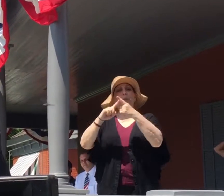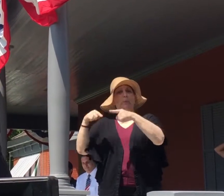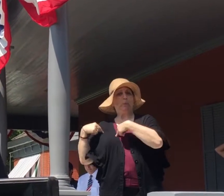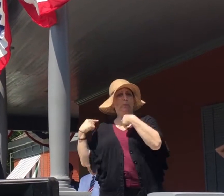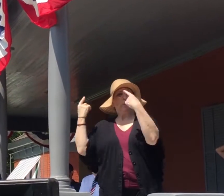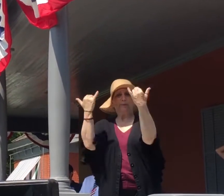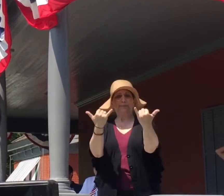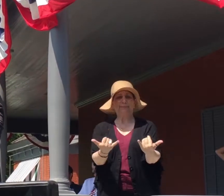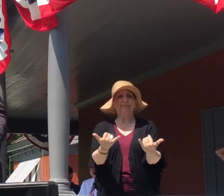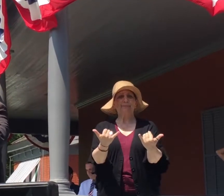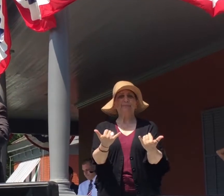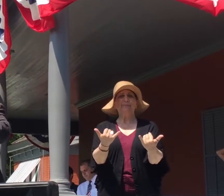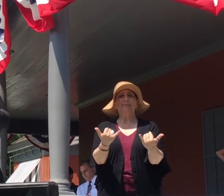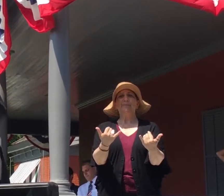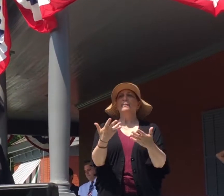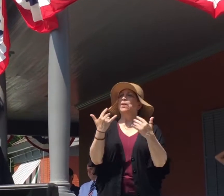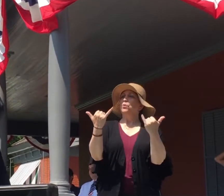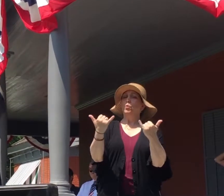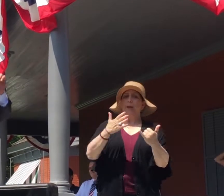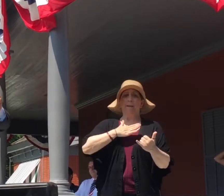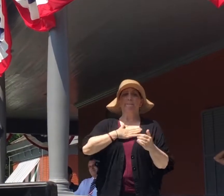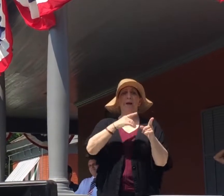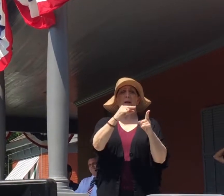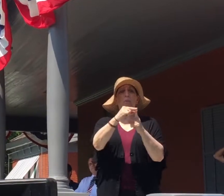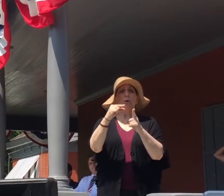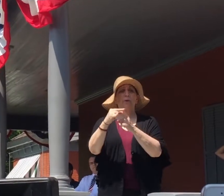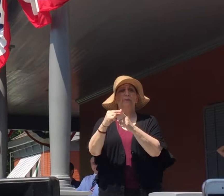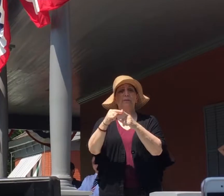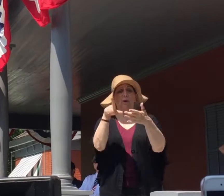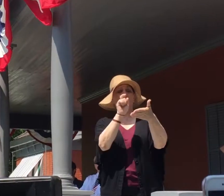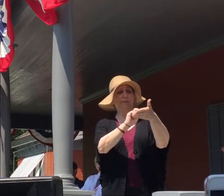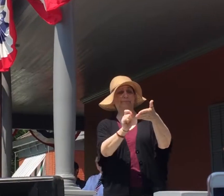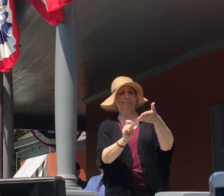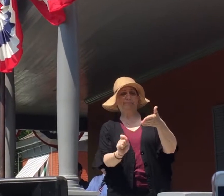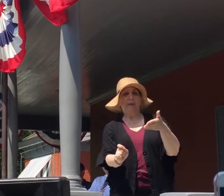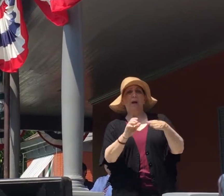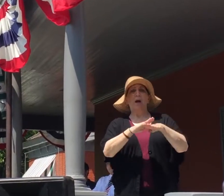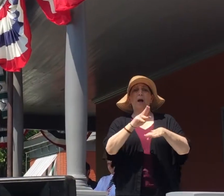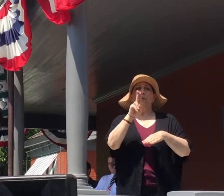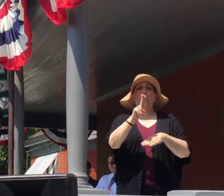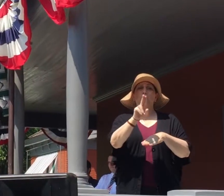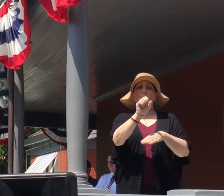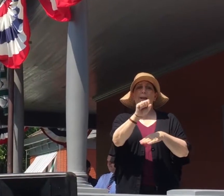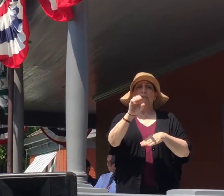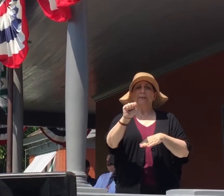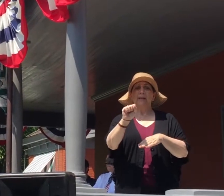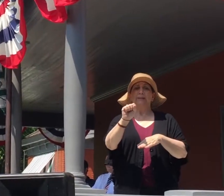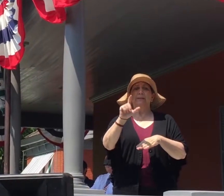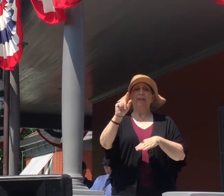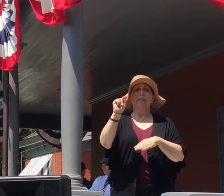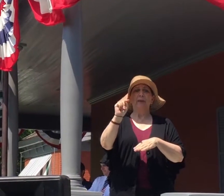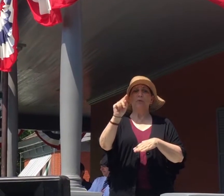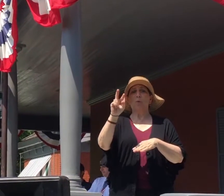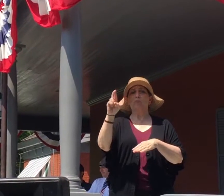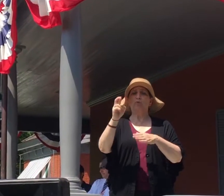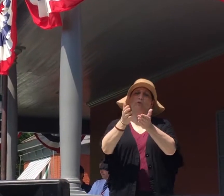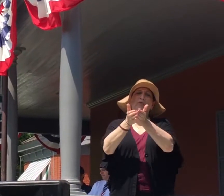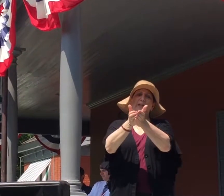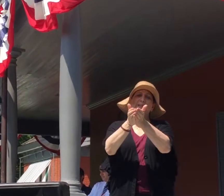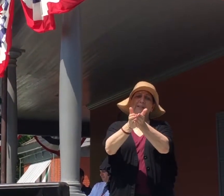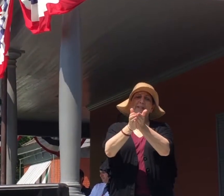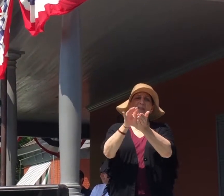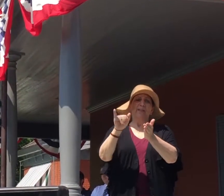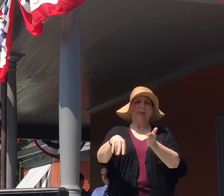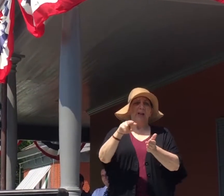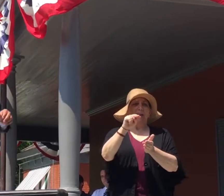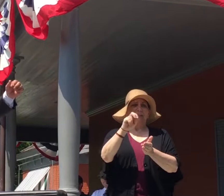this day. It delights me to know today that these words are stenciled below decks on the USS Theodore Roosevelt. The